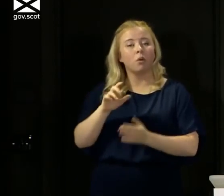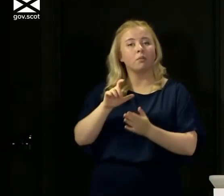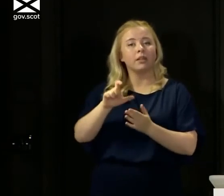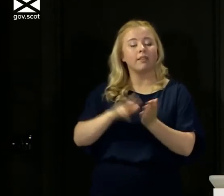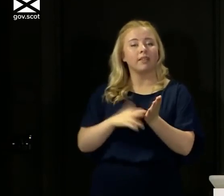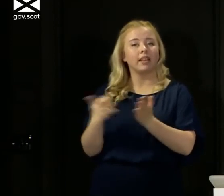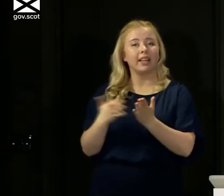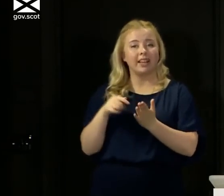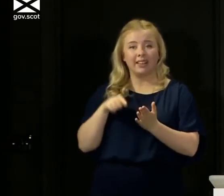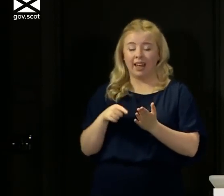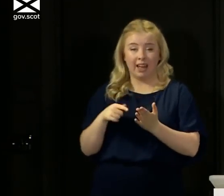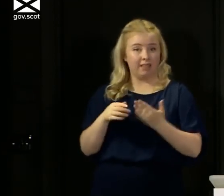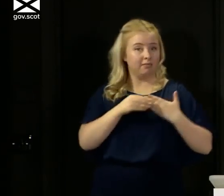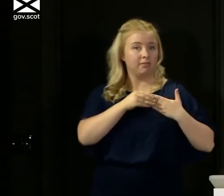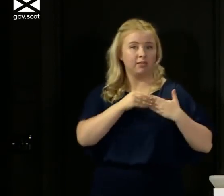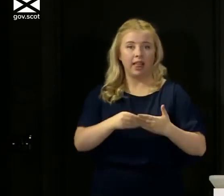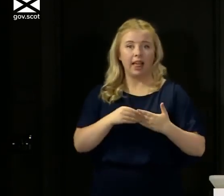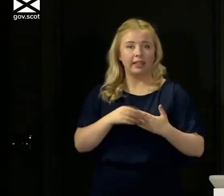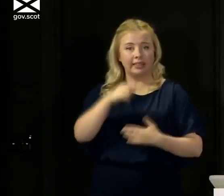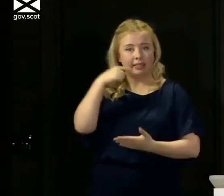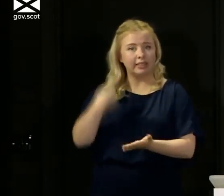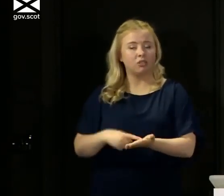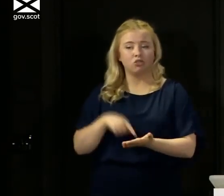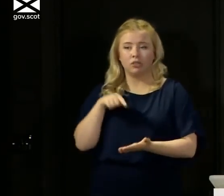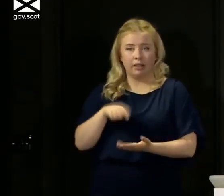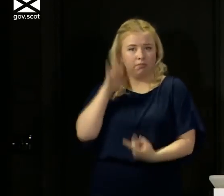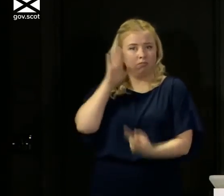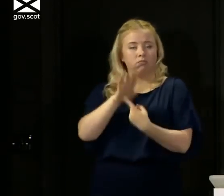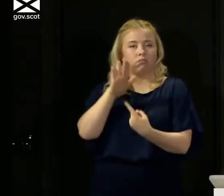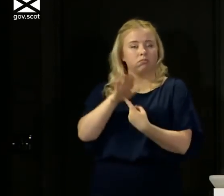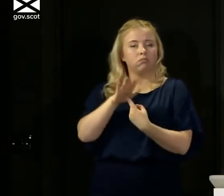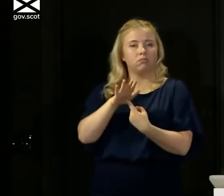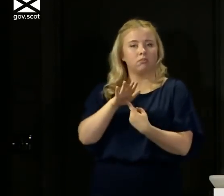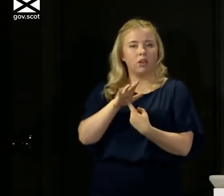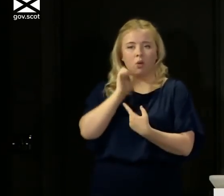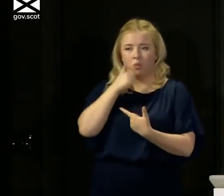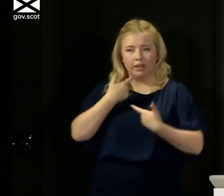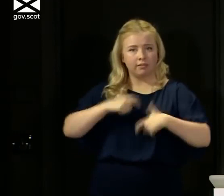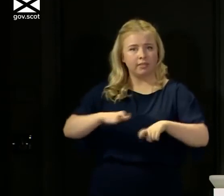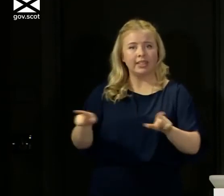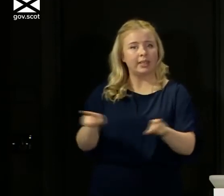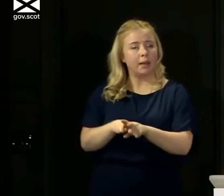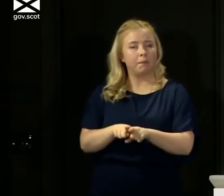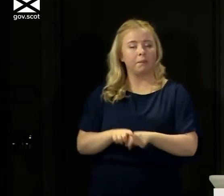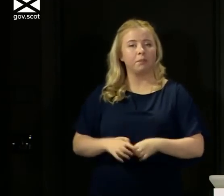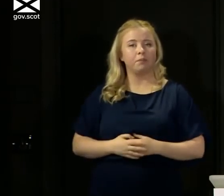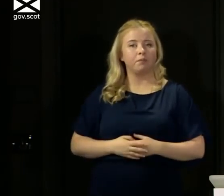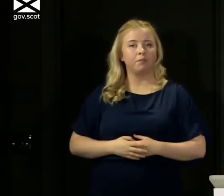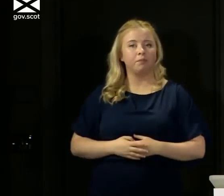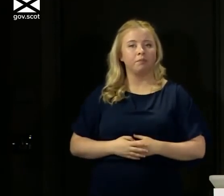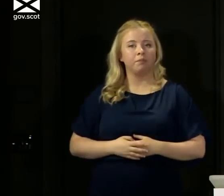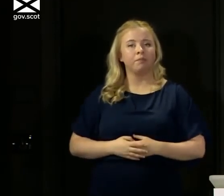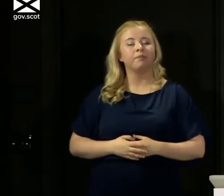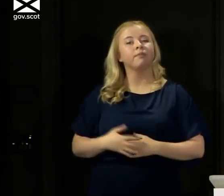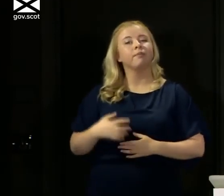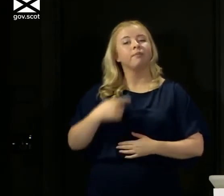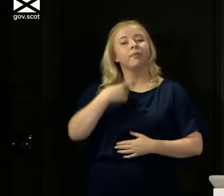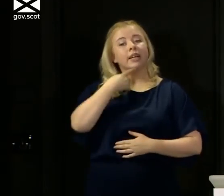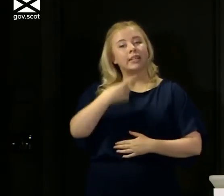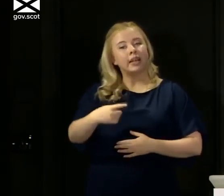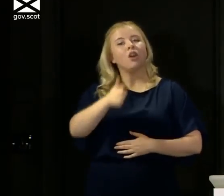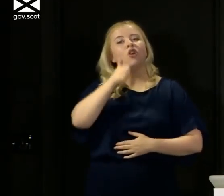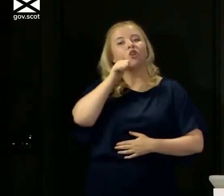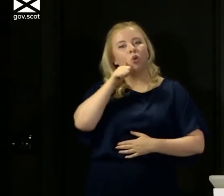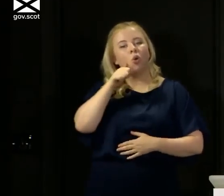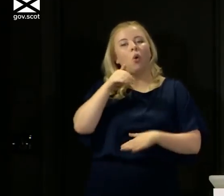driven these decisions, and it will continue to be what drives these decisions. And you know, that is said knowing the